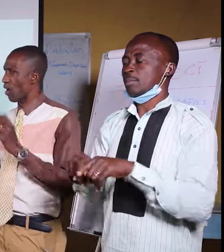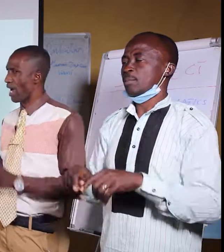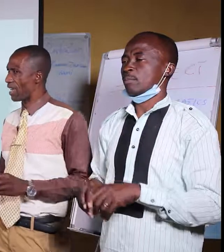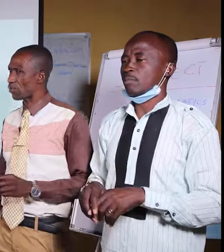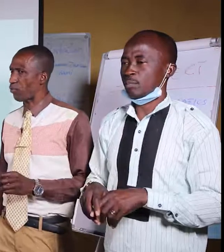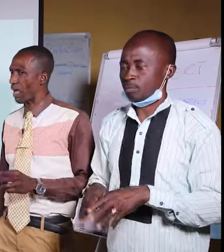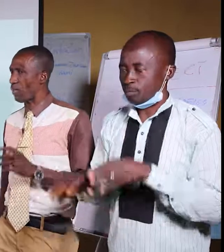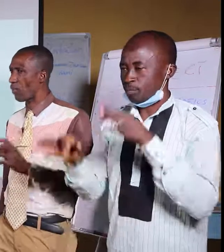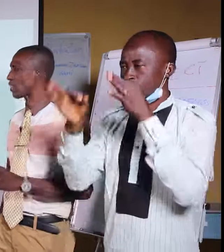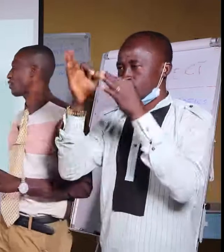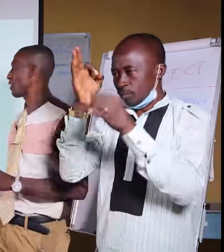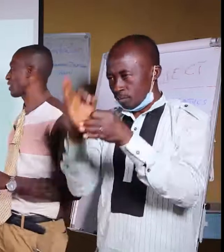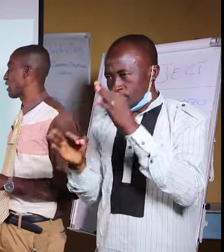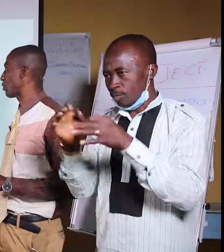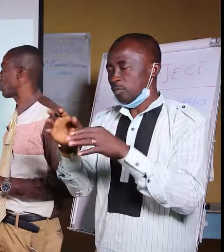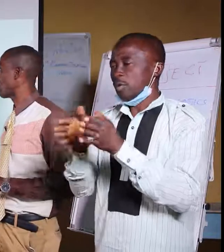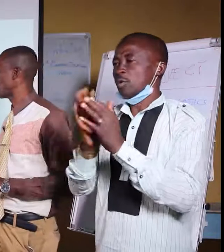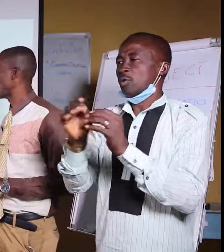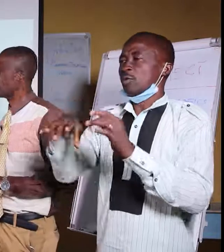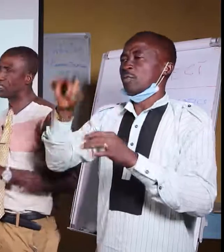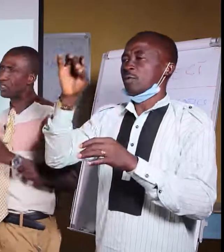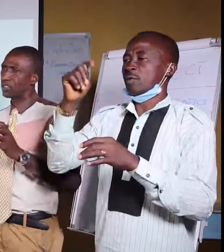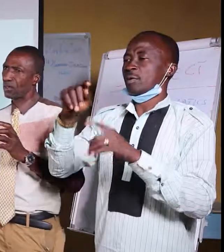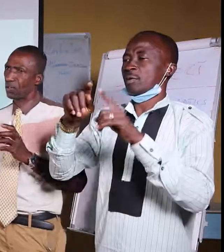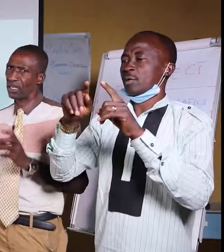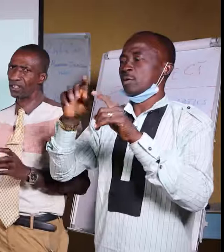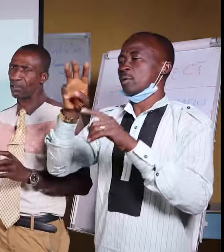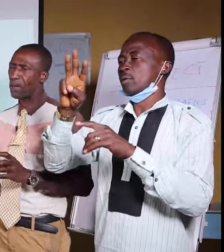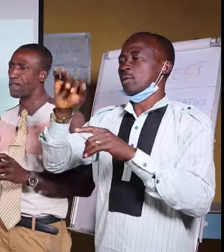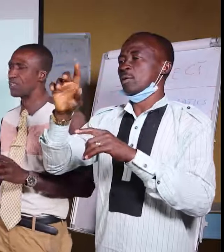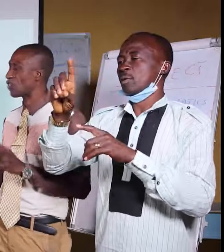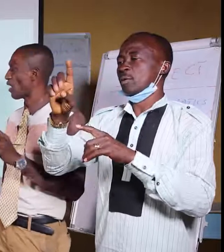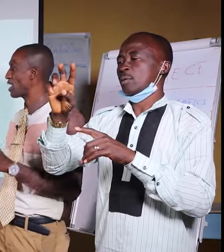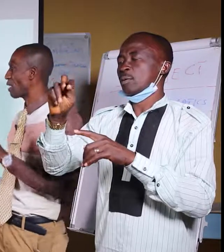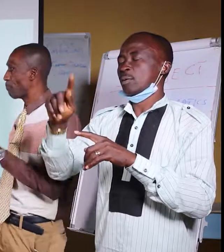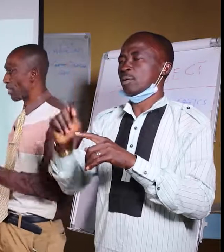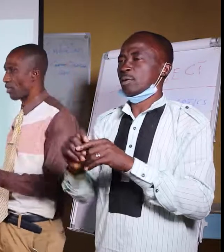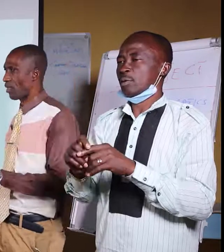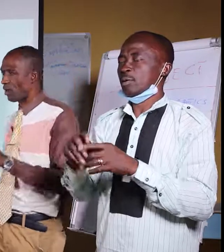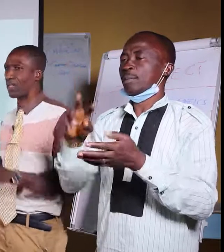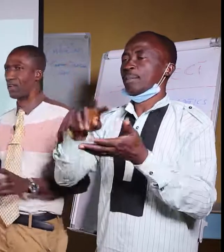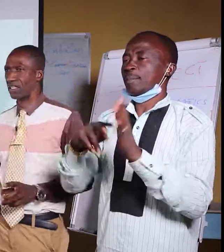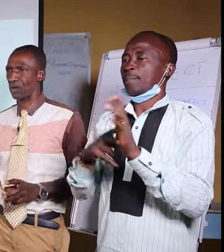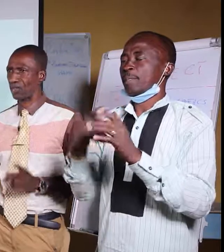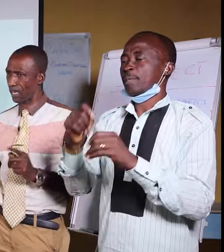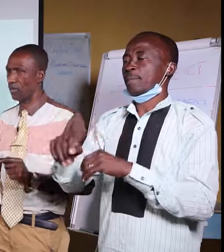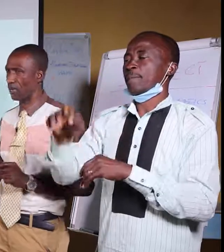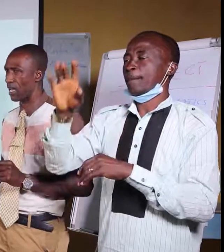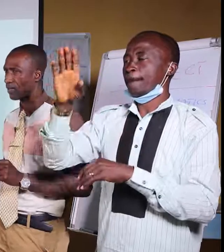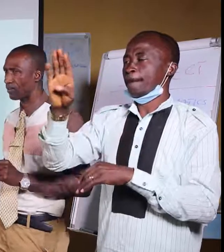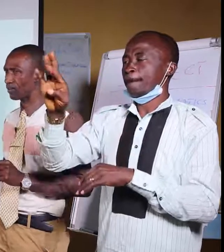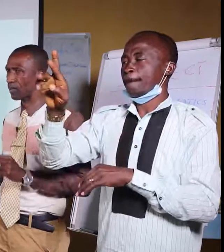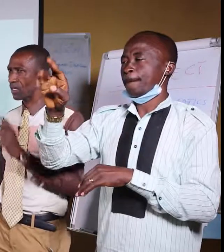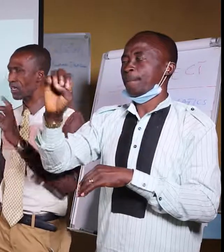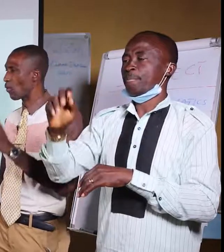If you are asked to find the width of the rectangle, we simply means find the breadth of the rectangle. Take note of